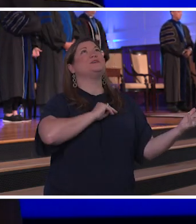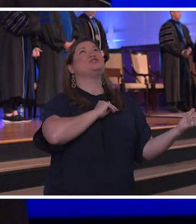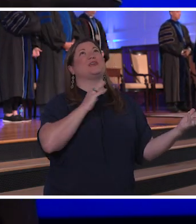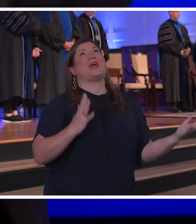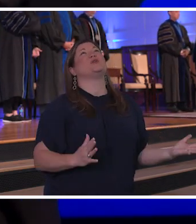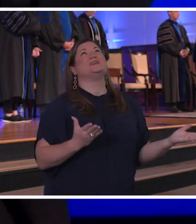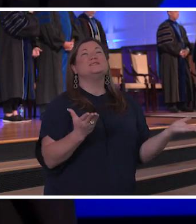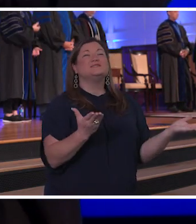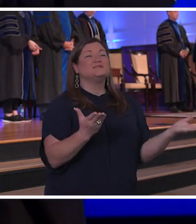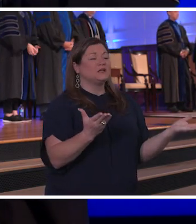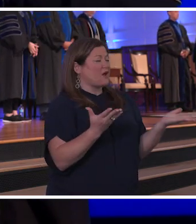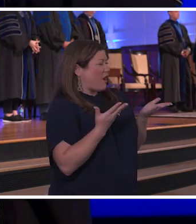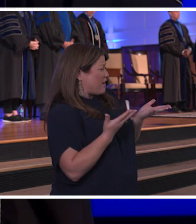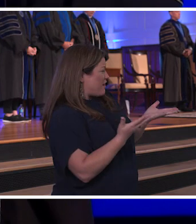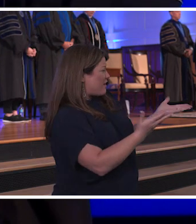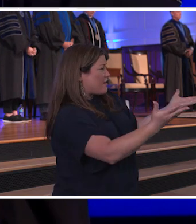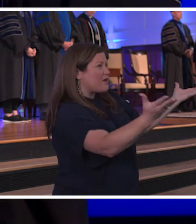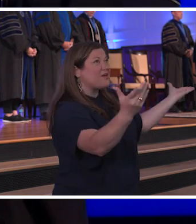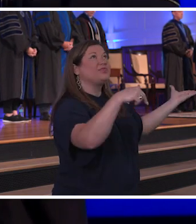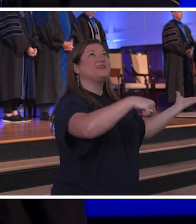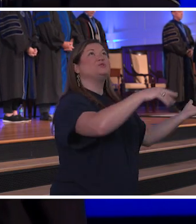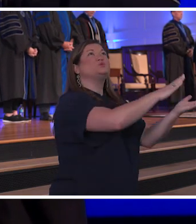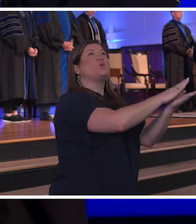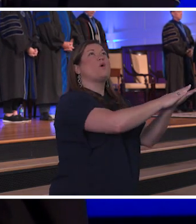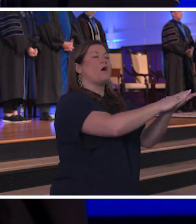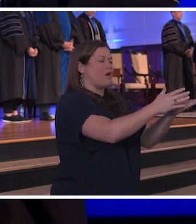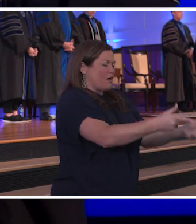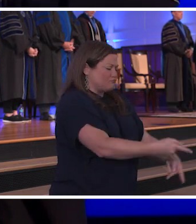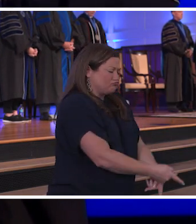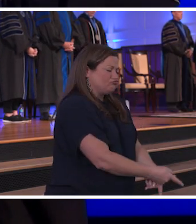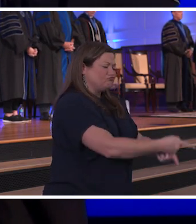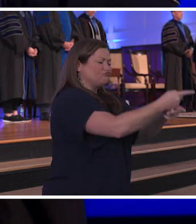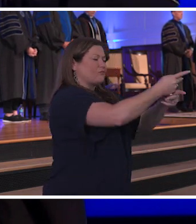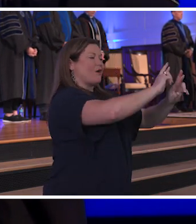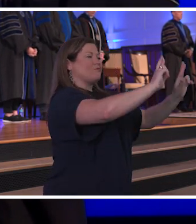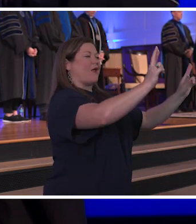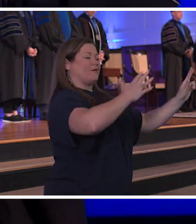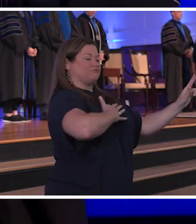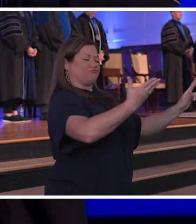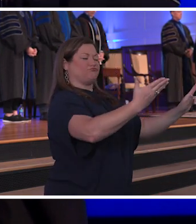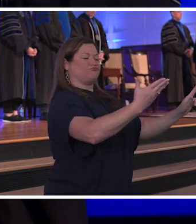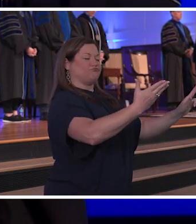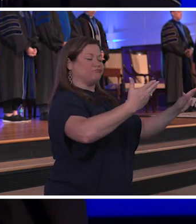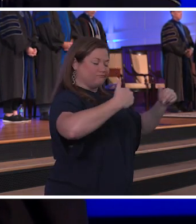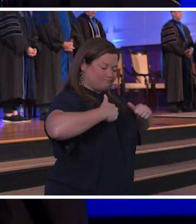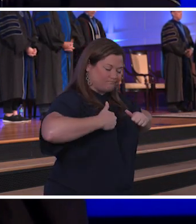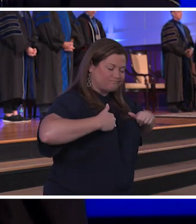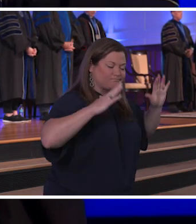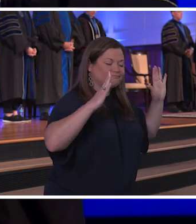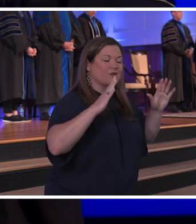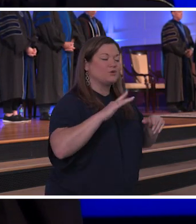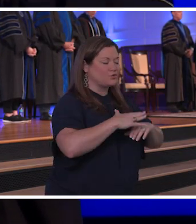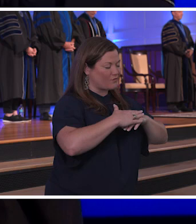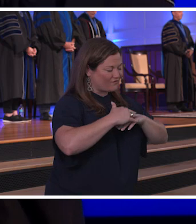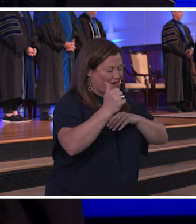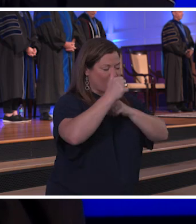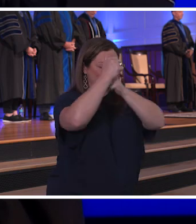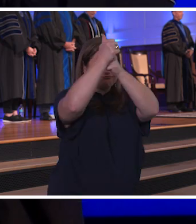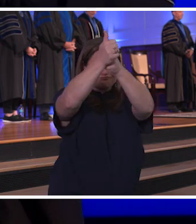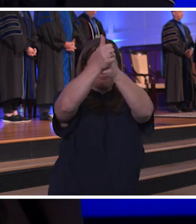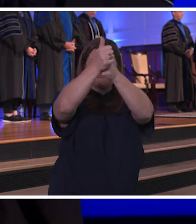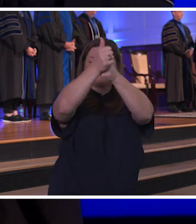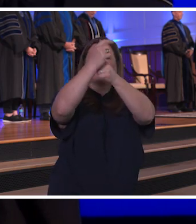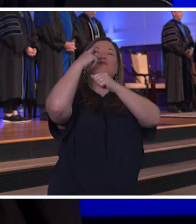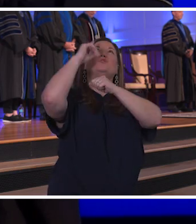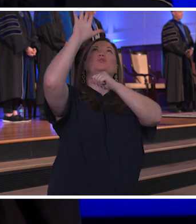this school to give their lives to that noble calling for your great glory. We ask